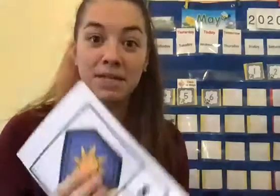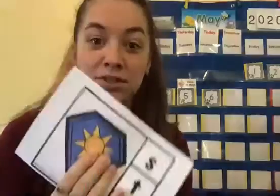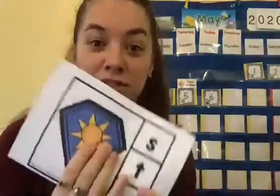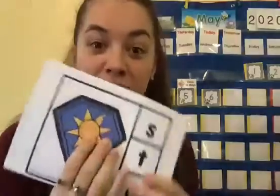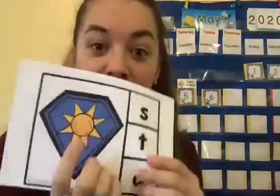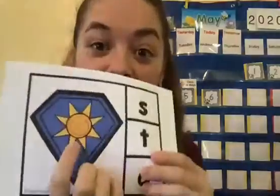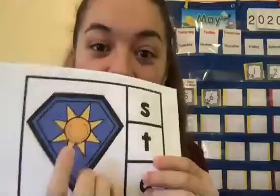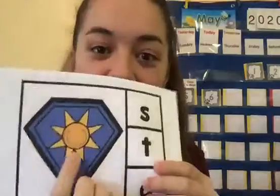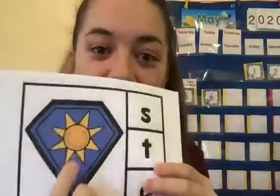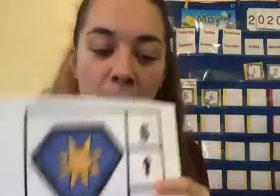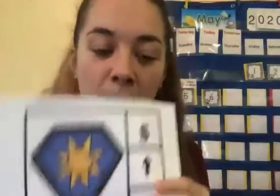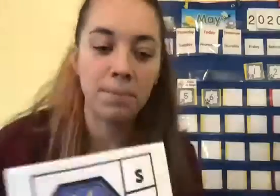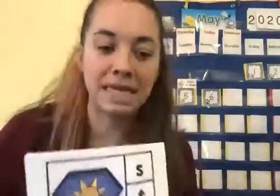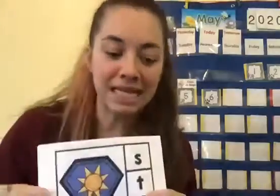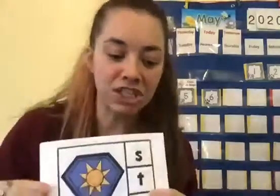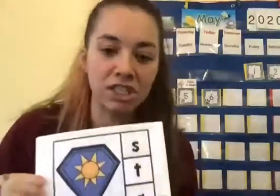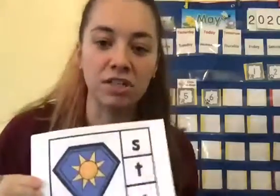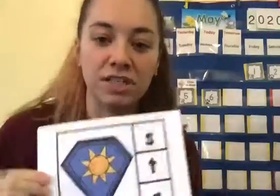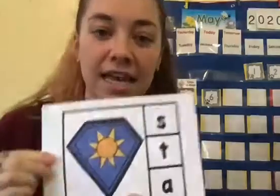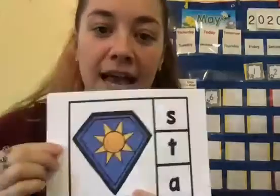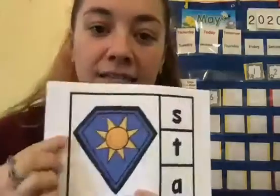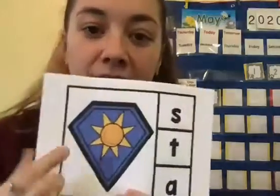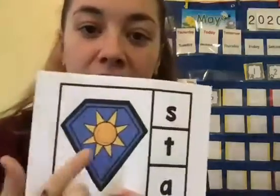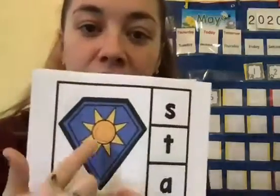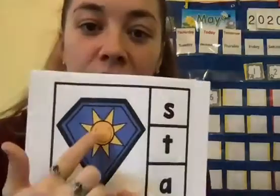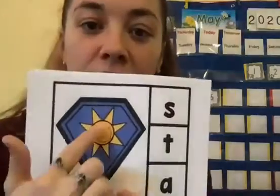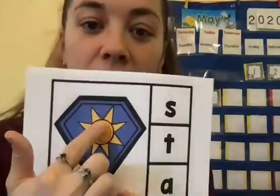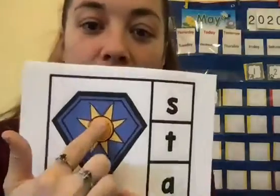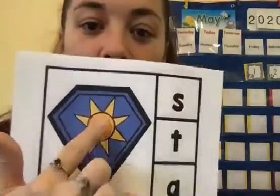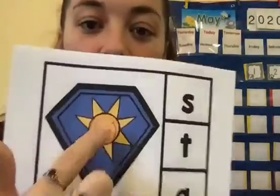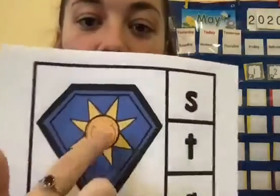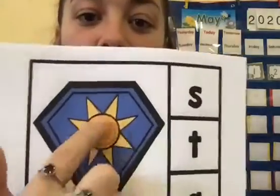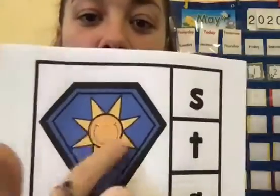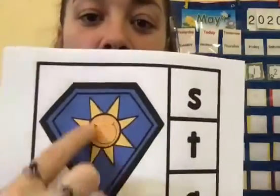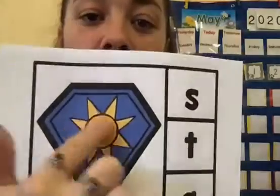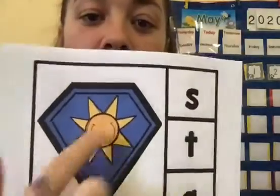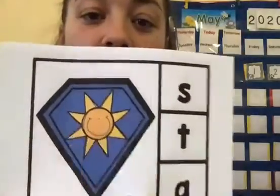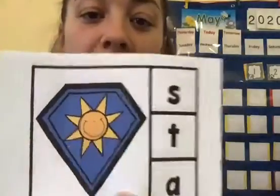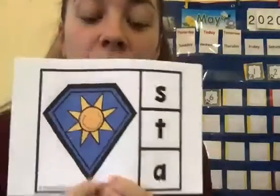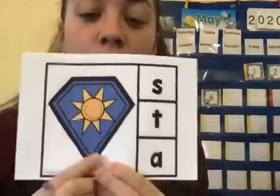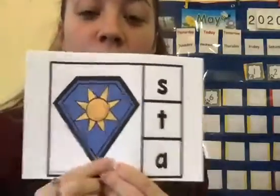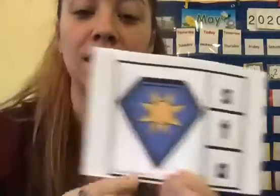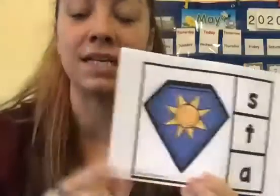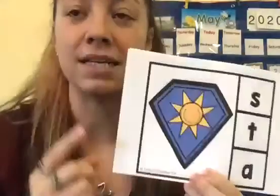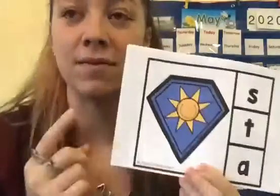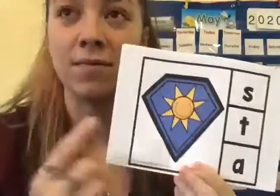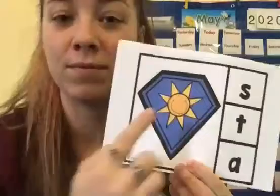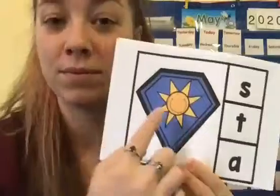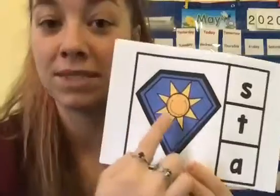of shields. But each shield has a different picture. And we're going to say what